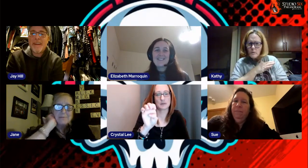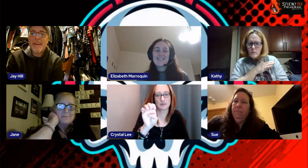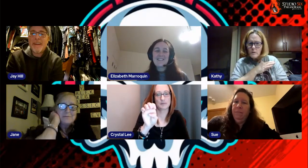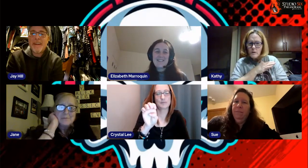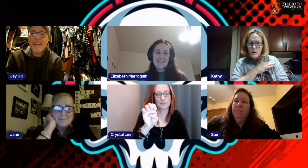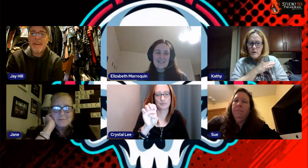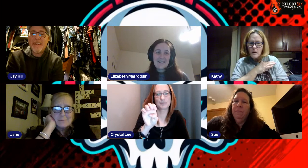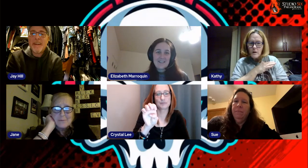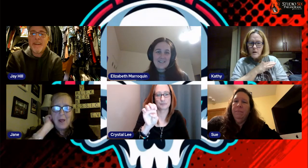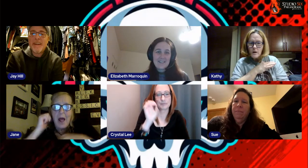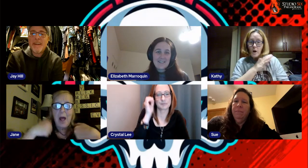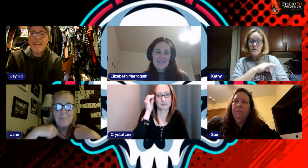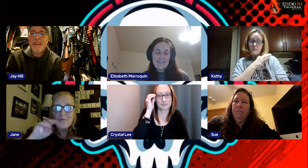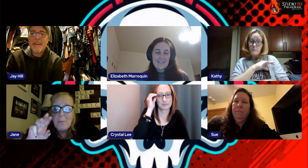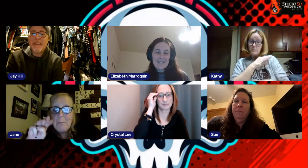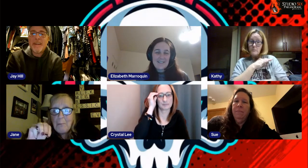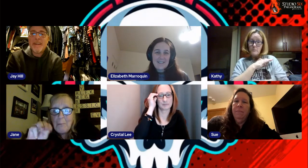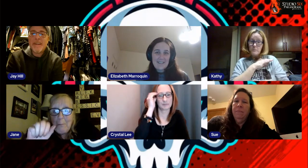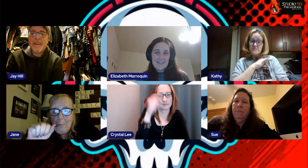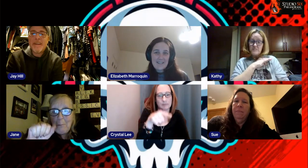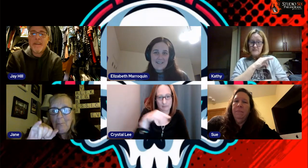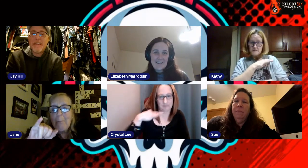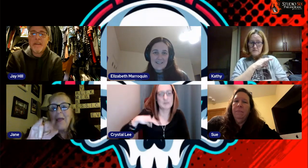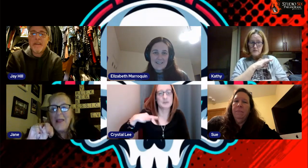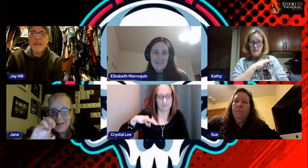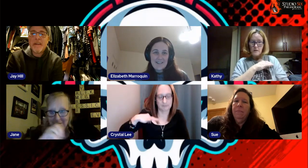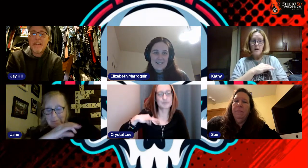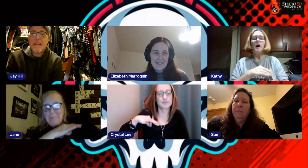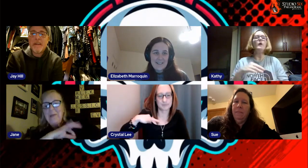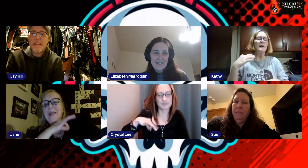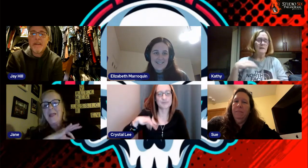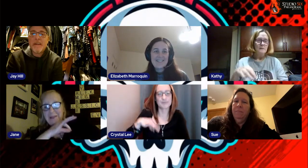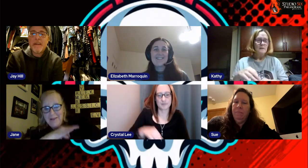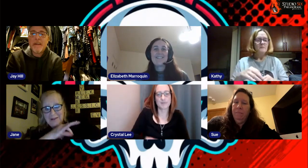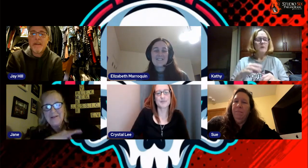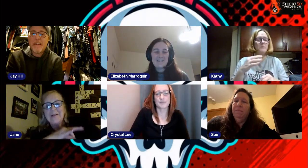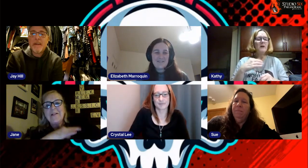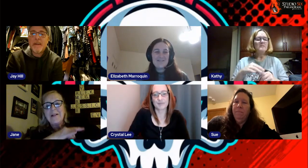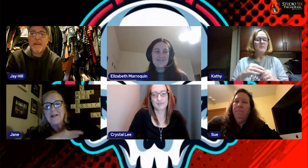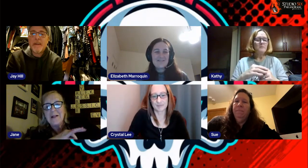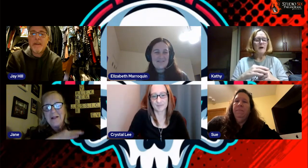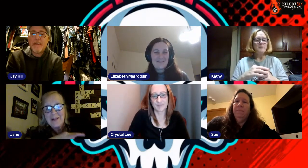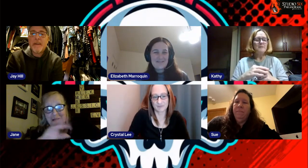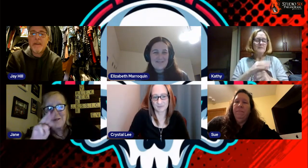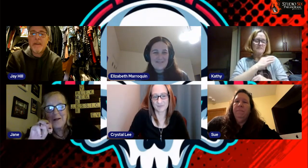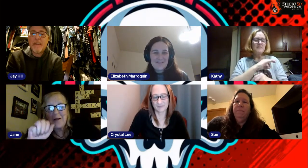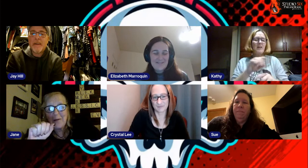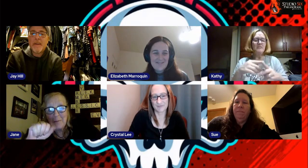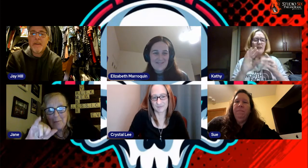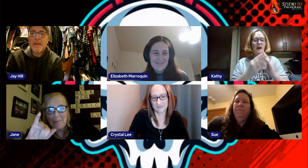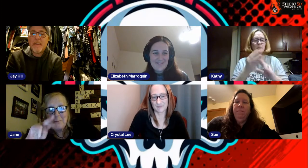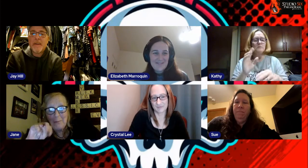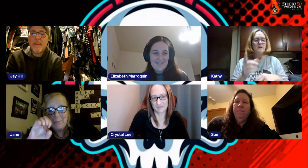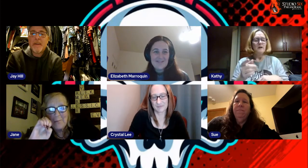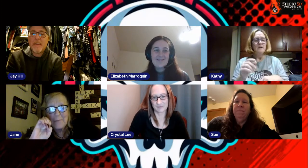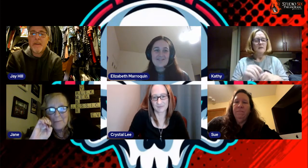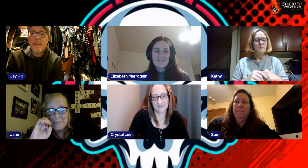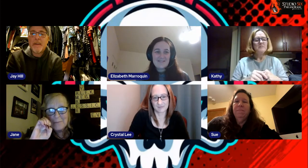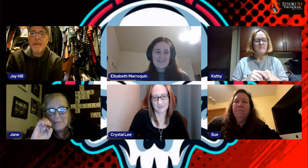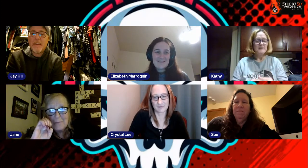who? Are you from Pittsfield? Okay. It's another